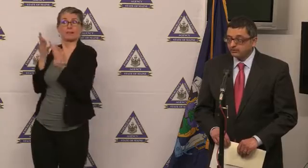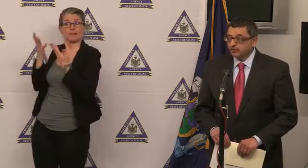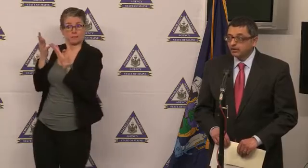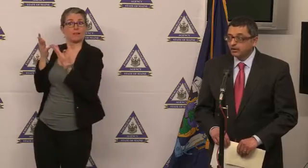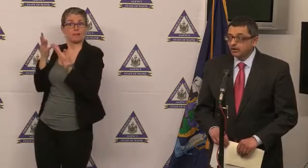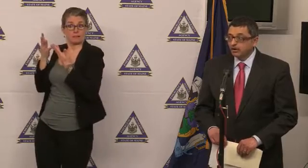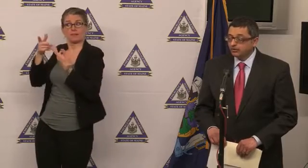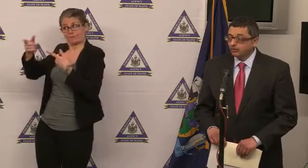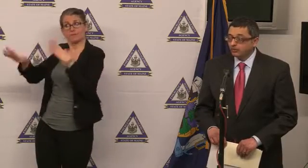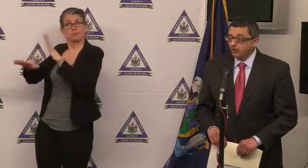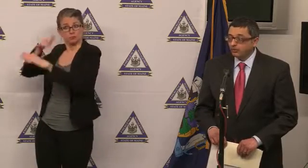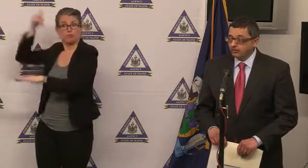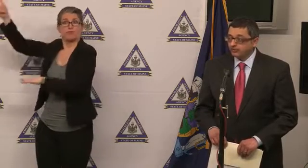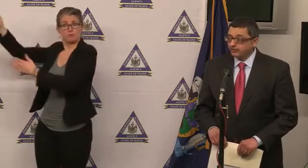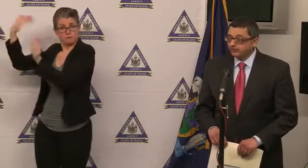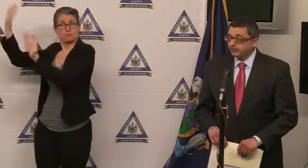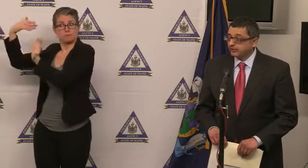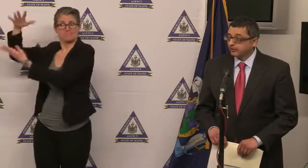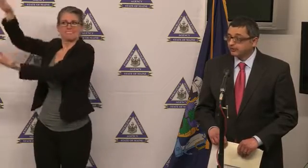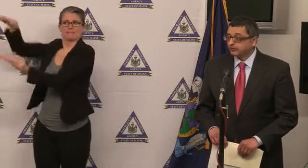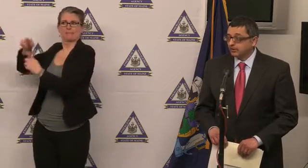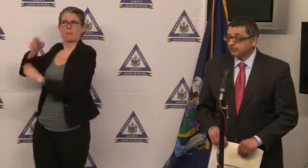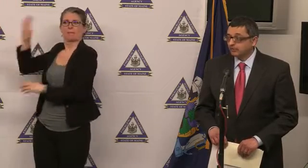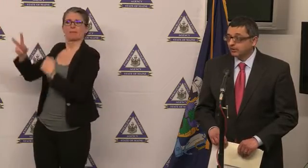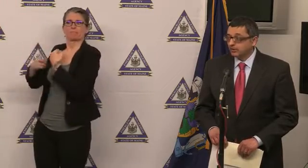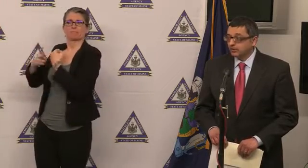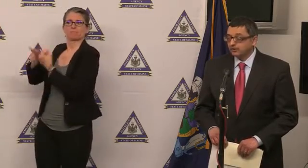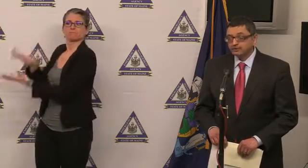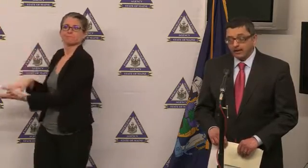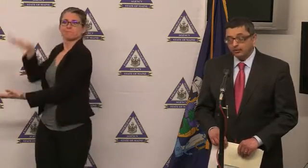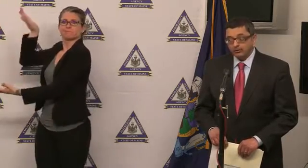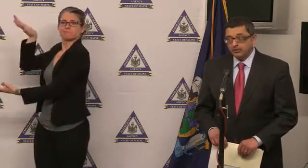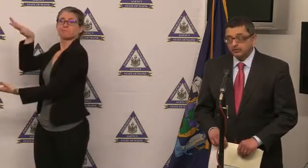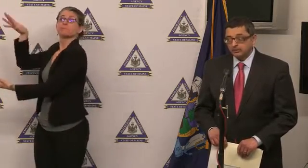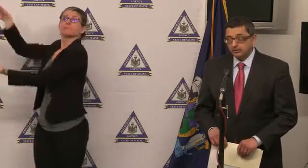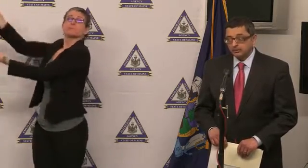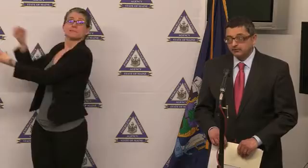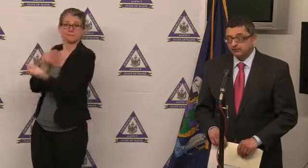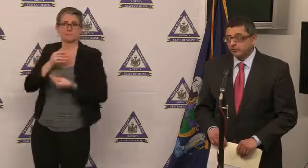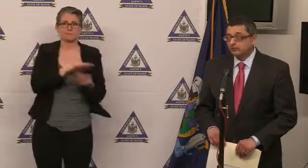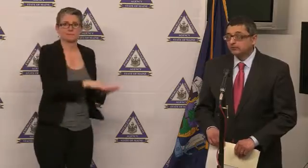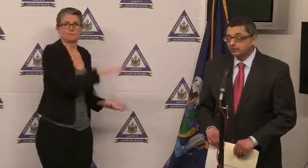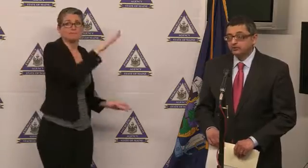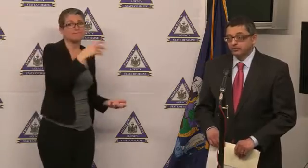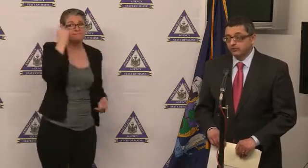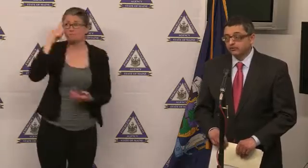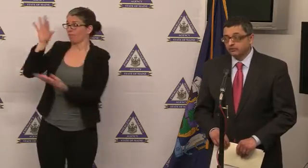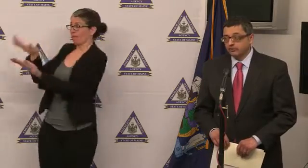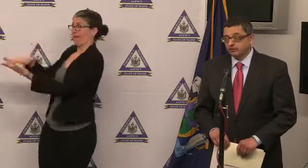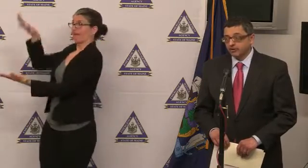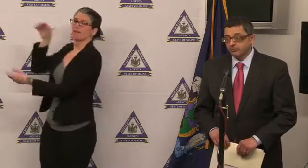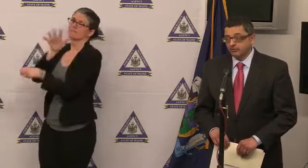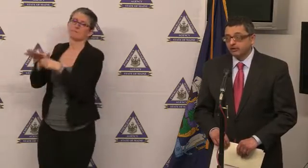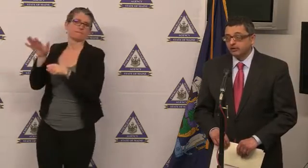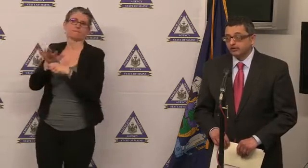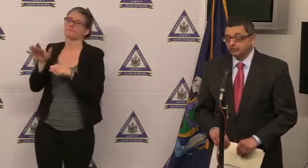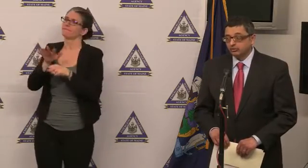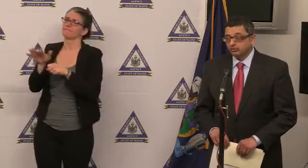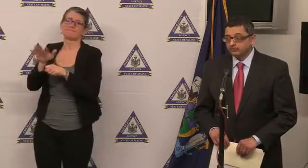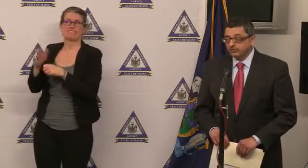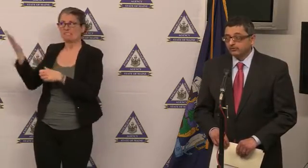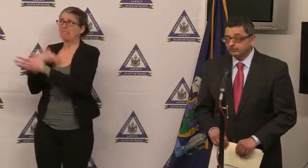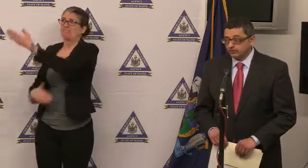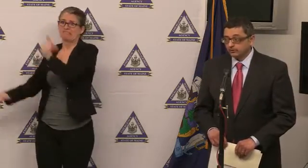stockpile. Although what we've received is a good start, it's not where we need to be, and so we continue to urge the federal government